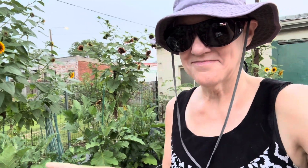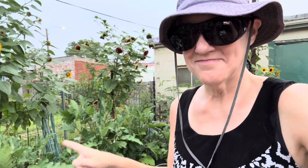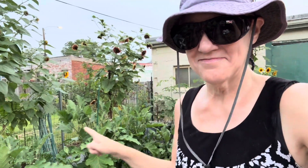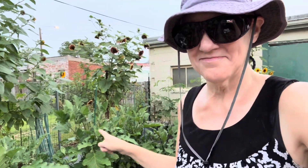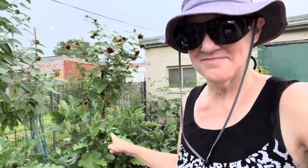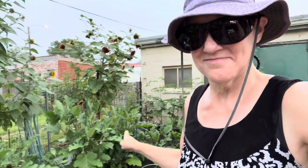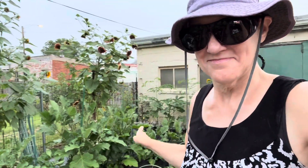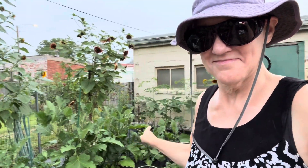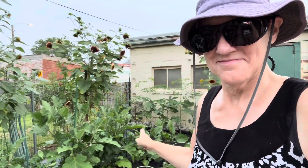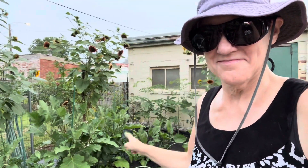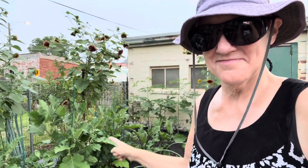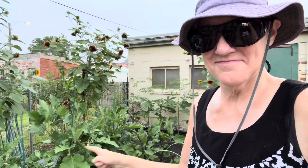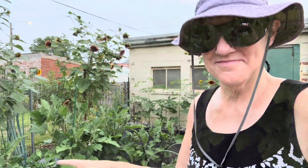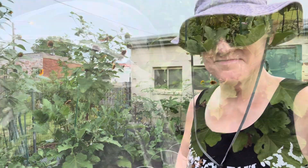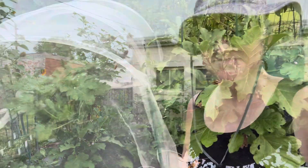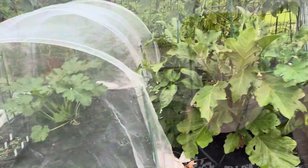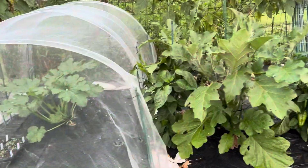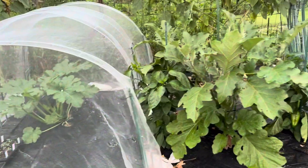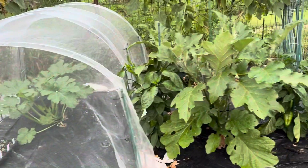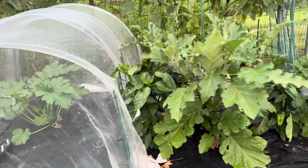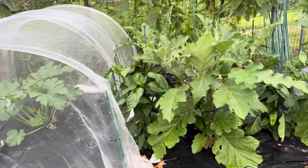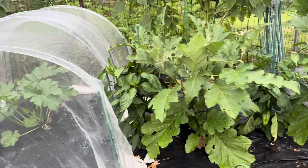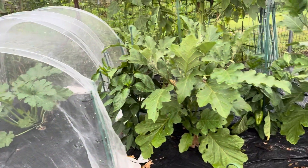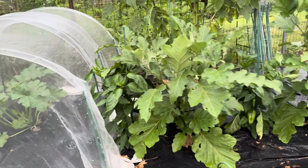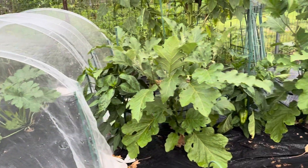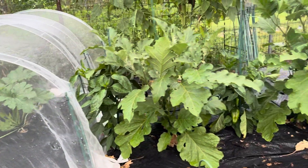Soon, peppers and eggplant are going to be ready.